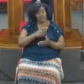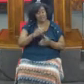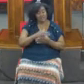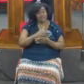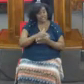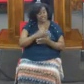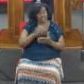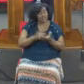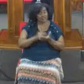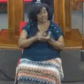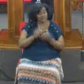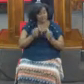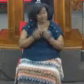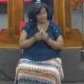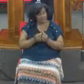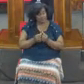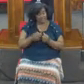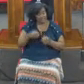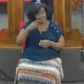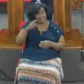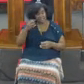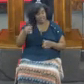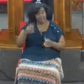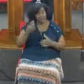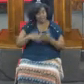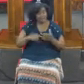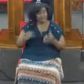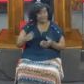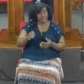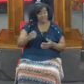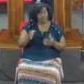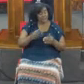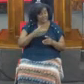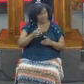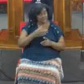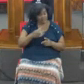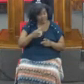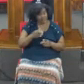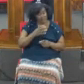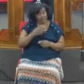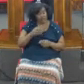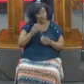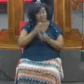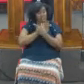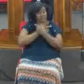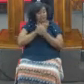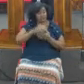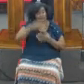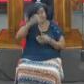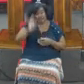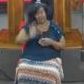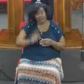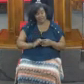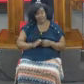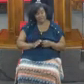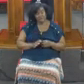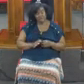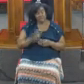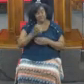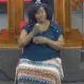the gospel with. And tell them about eternal punishment, but tell them with the love of God.